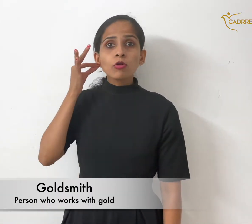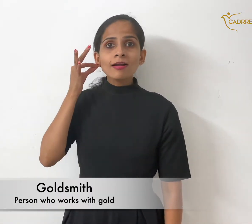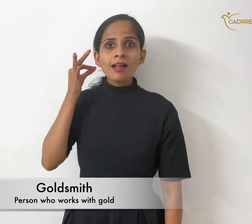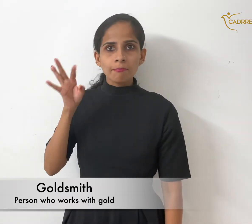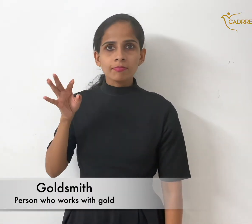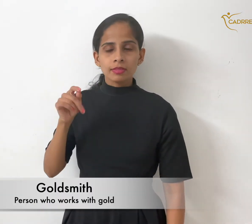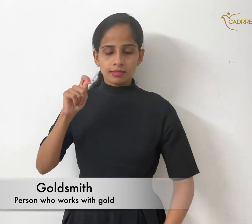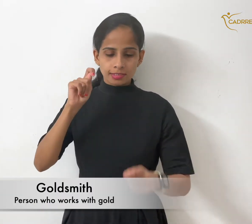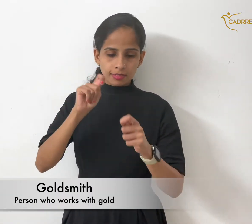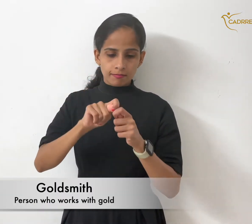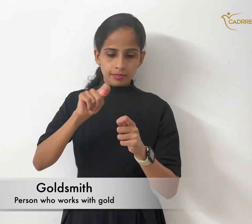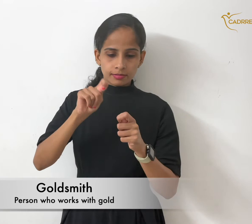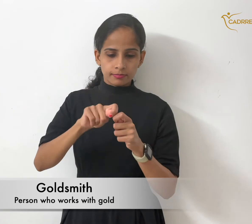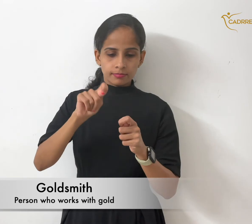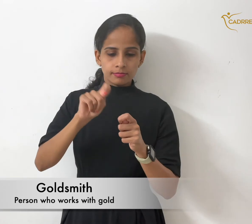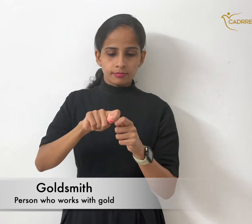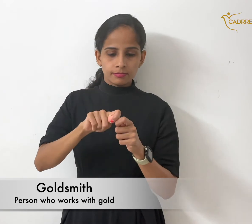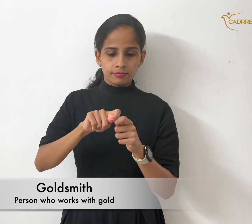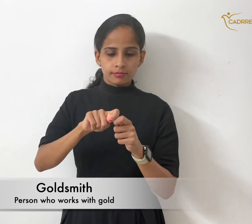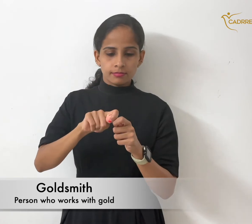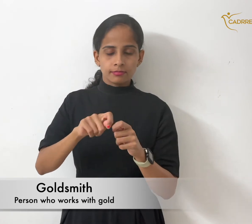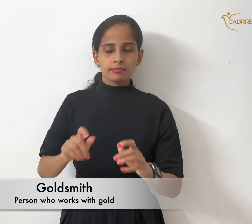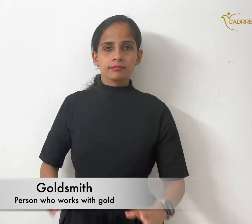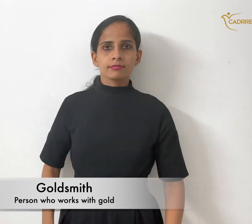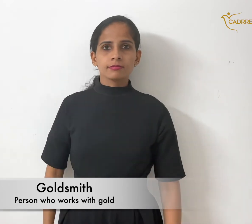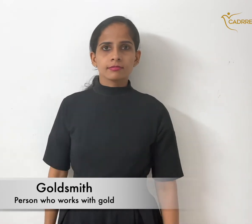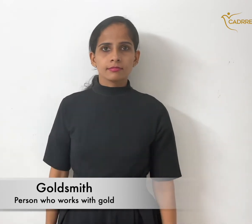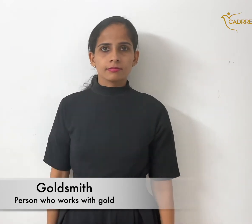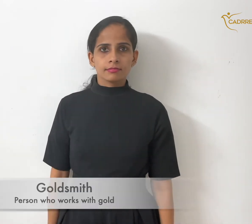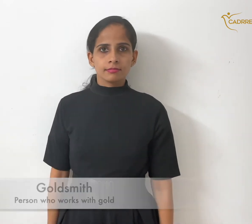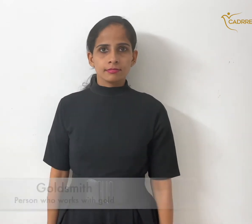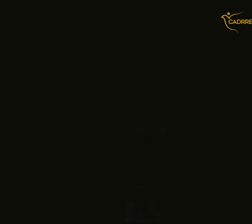Goldsmith, a person who works with gold.